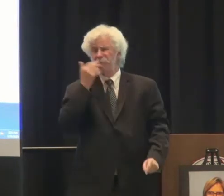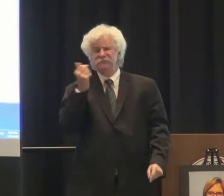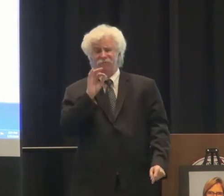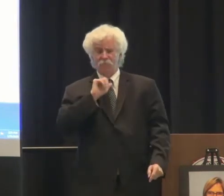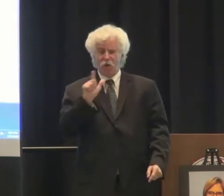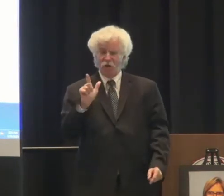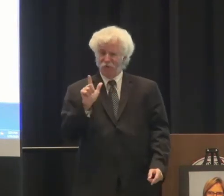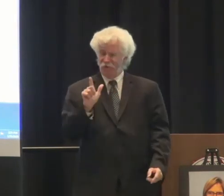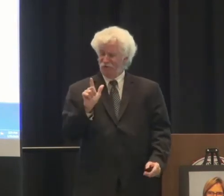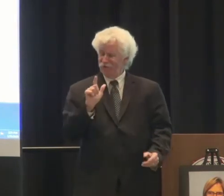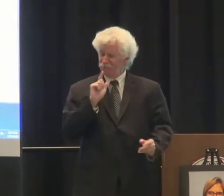colleague,